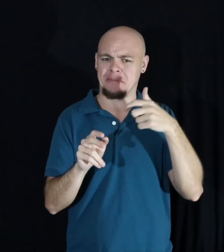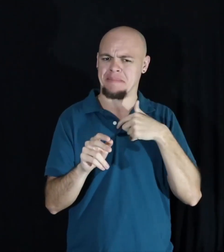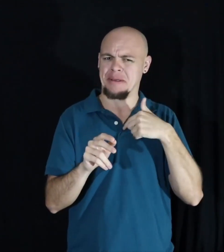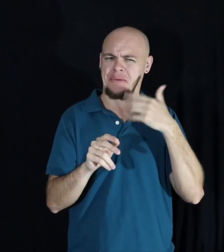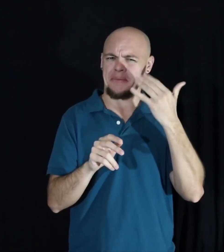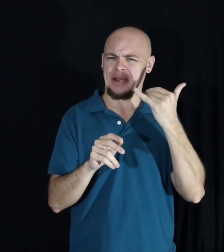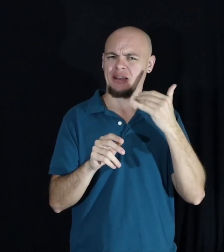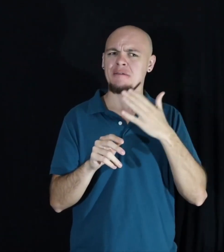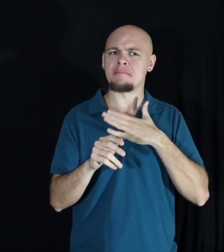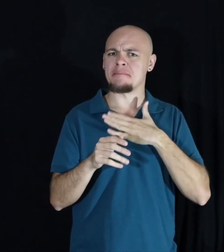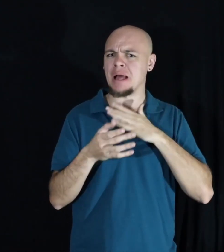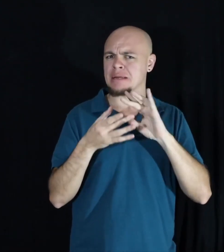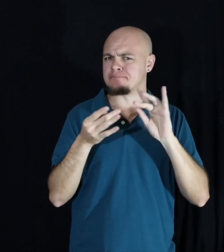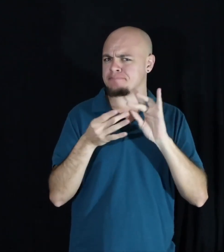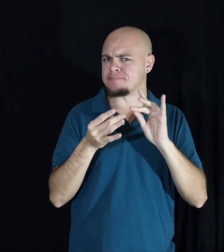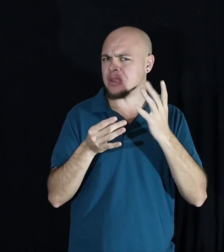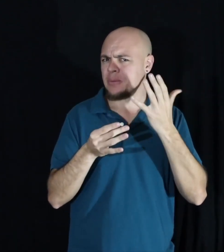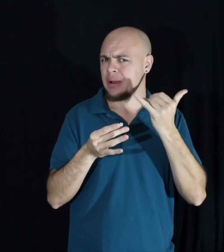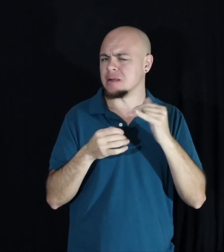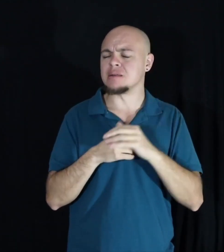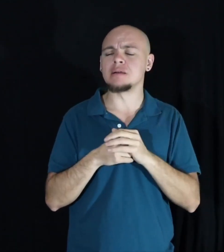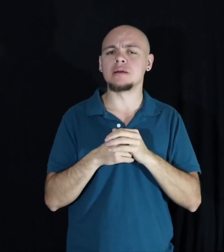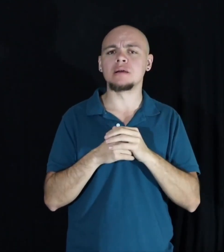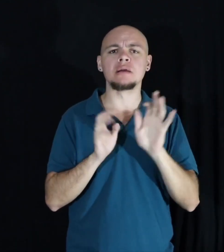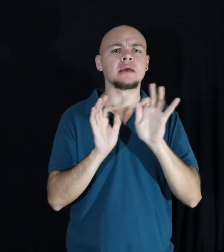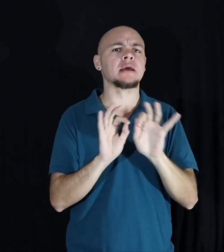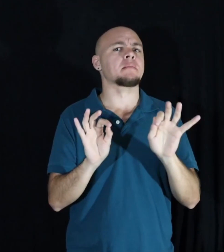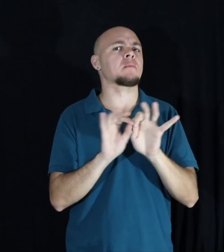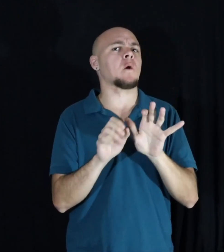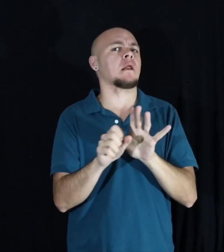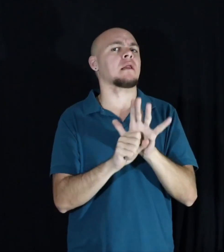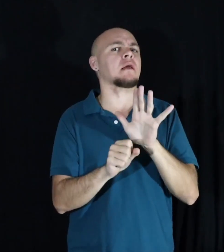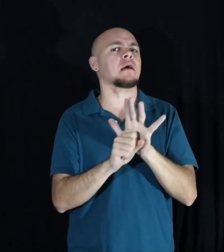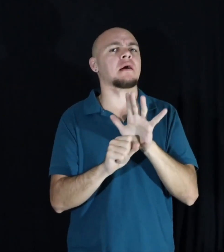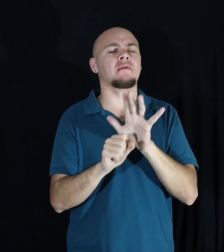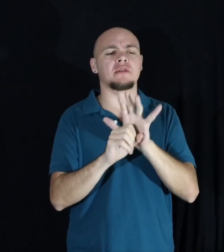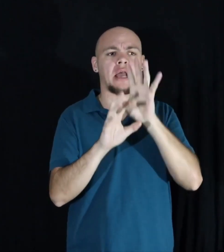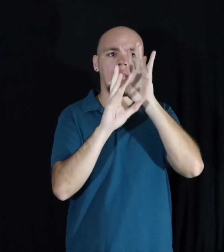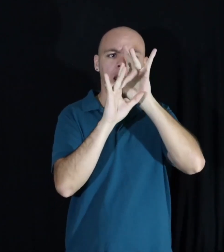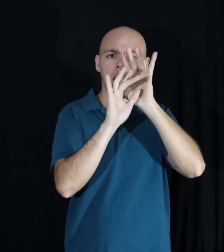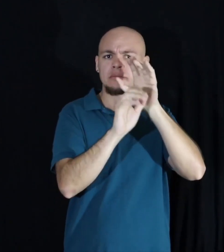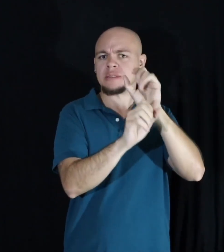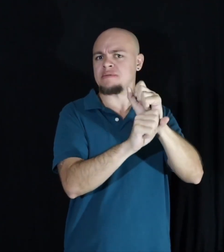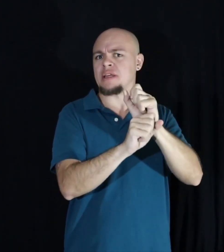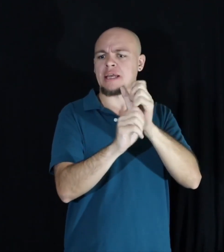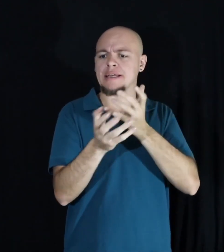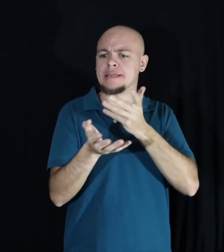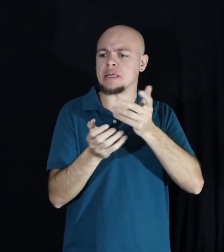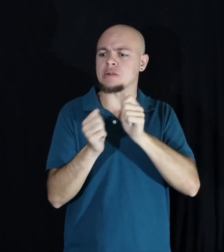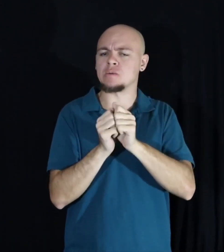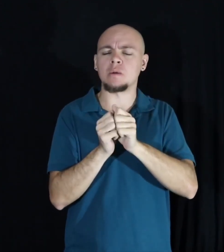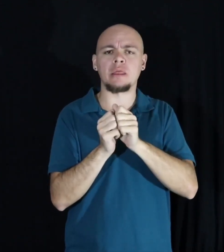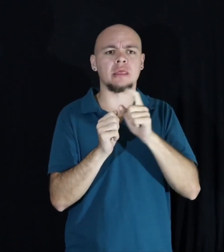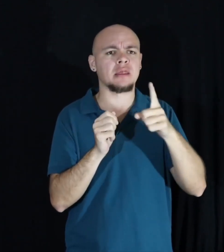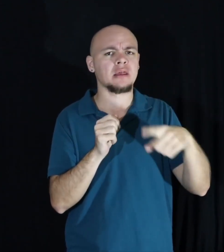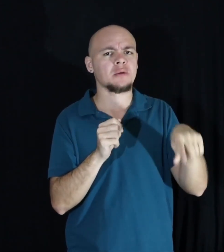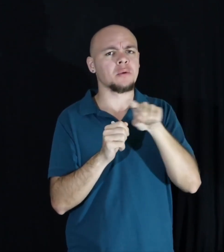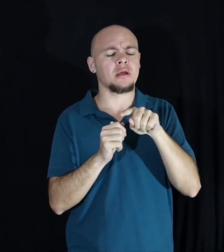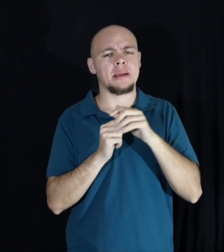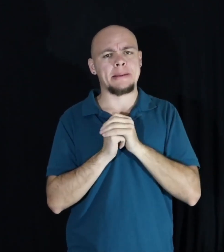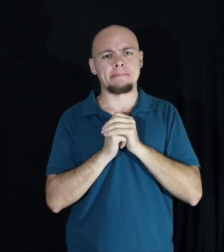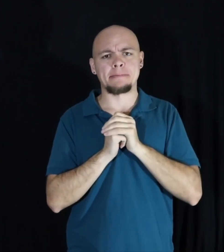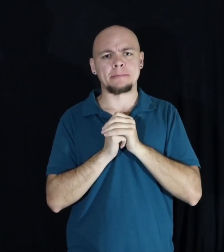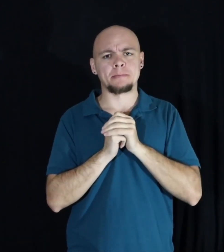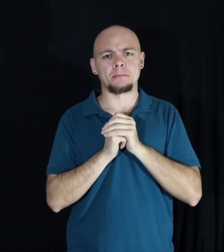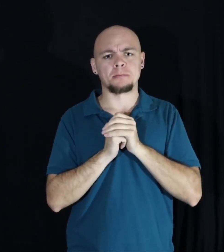to say? What can I actually say important enough to captivate and engage an audience for the minutes that I have here with you? I've